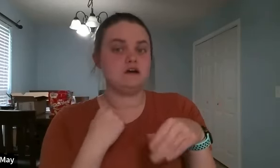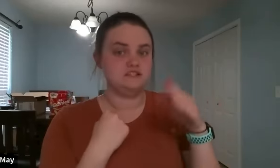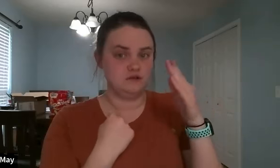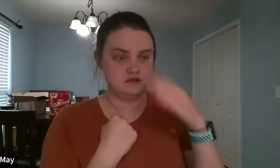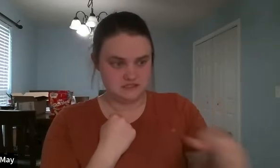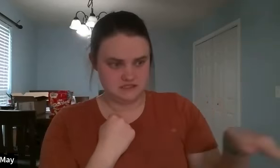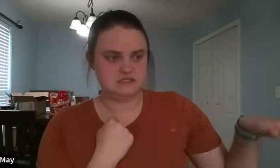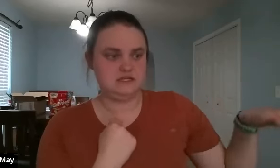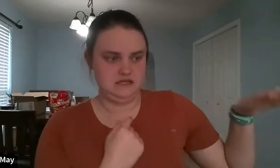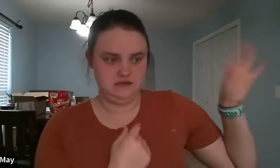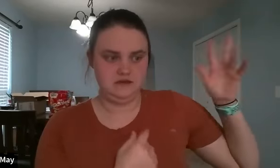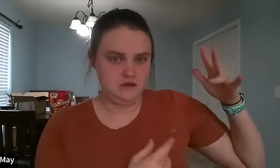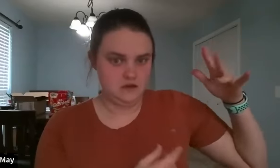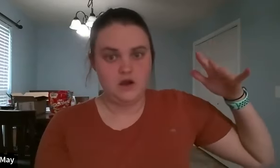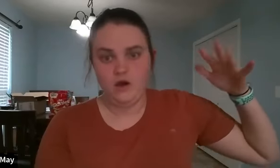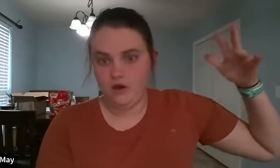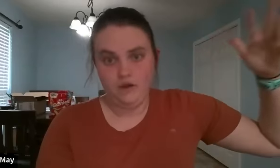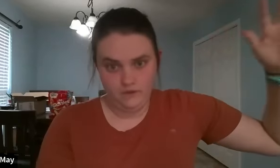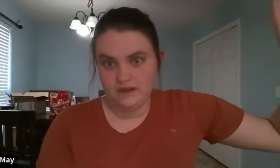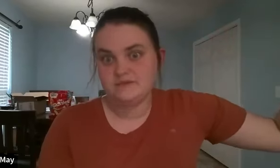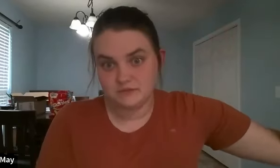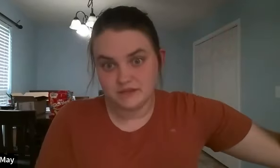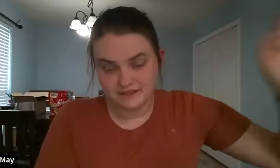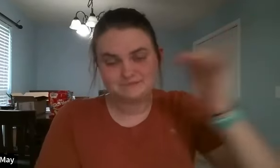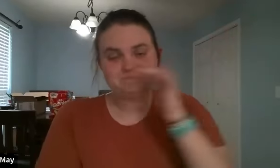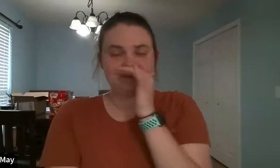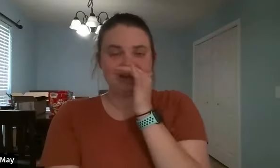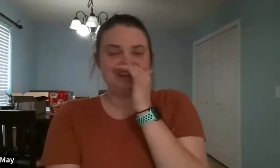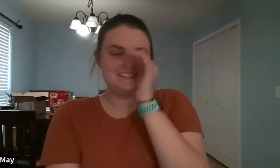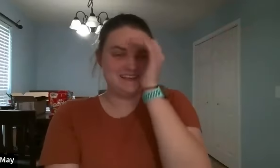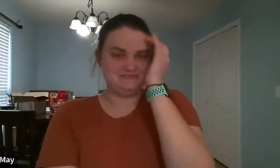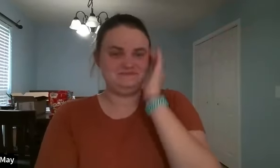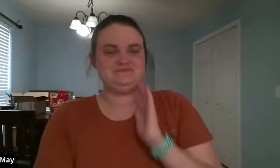to our 16 all the way up to 1 million. So